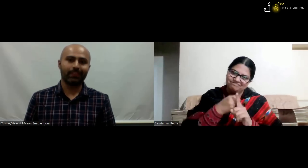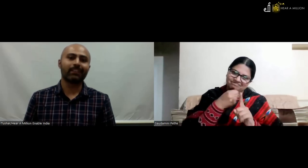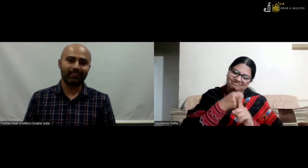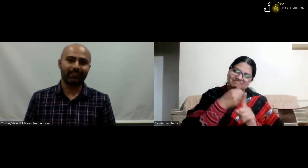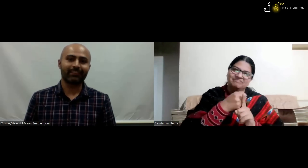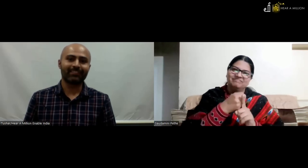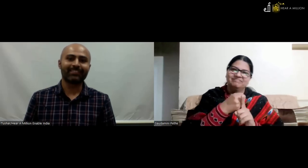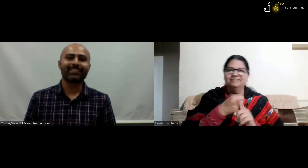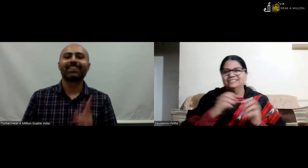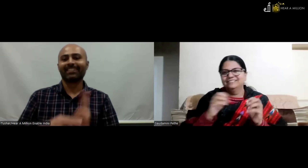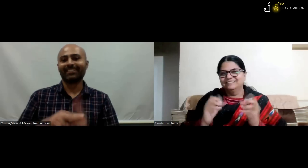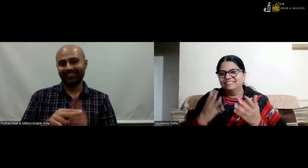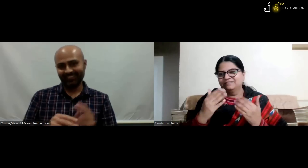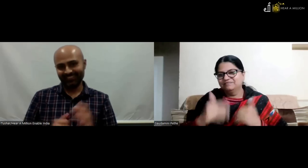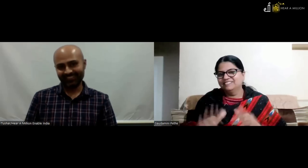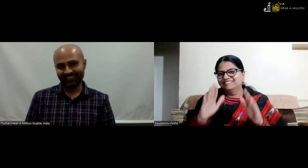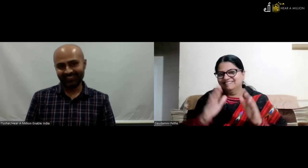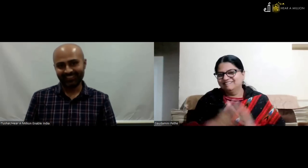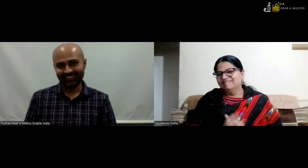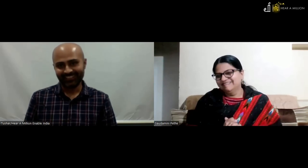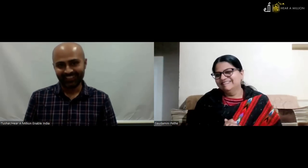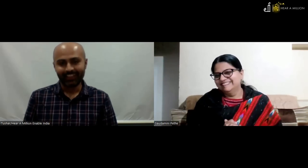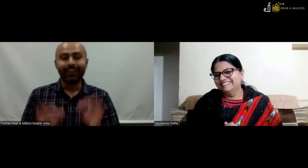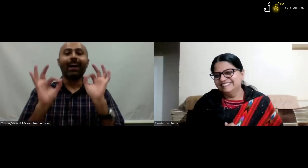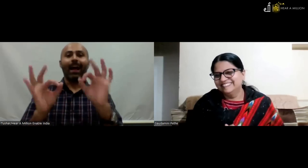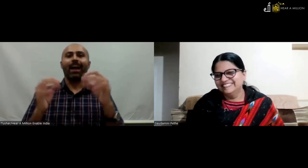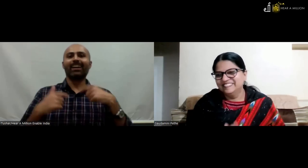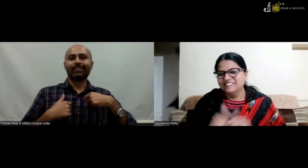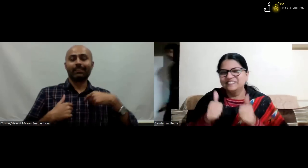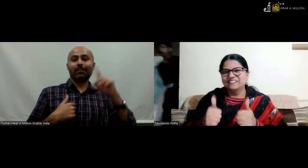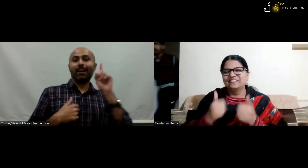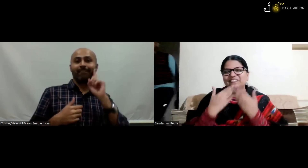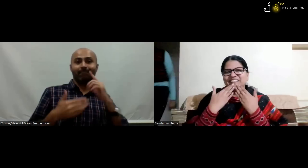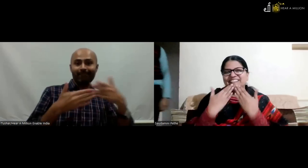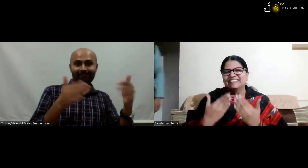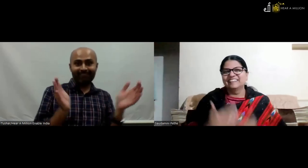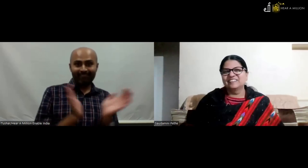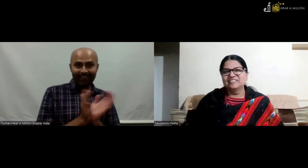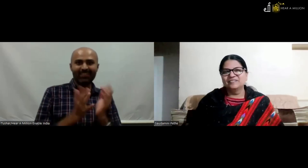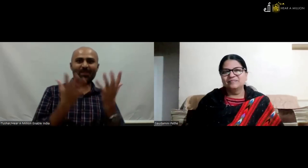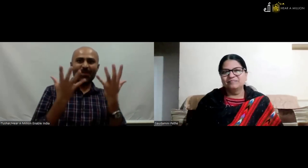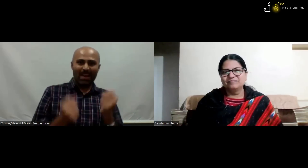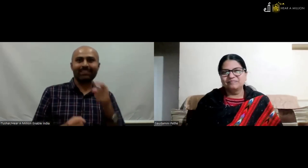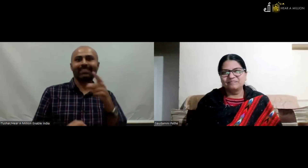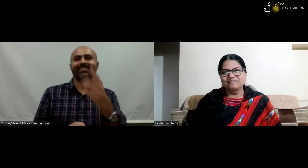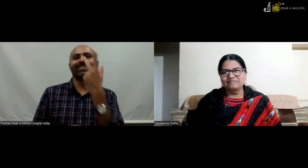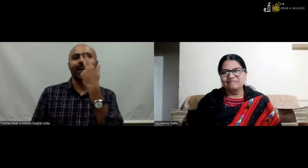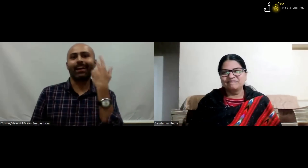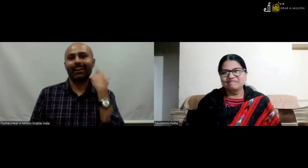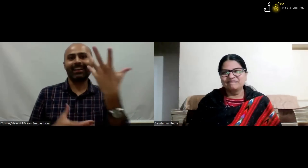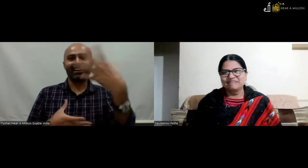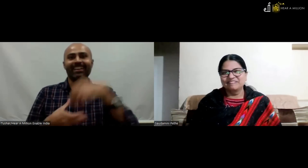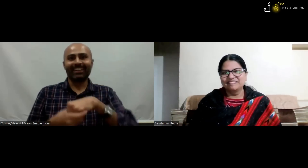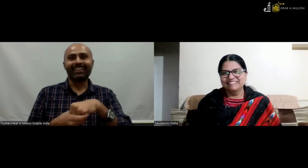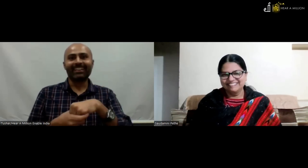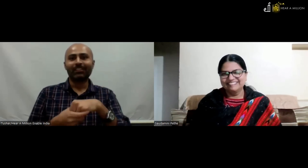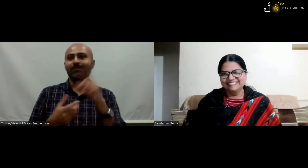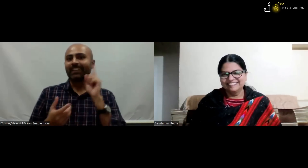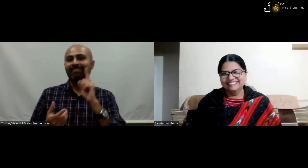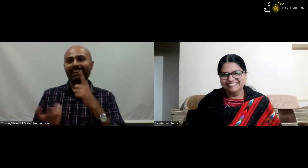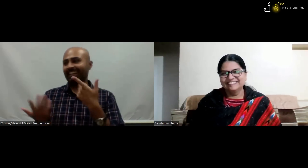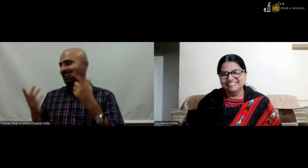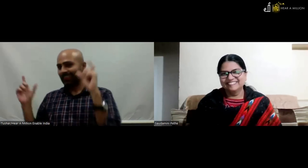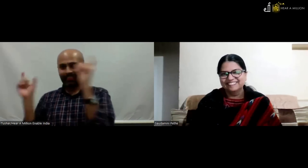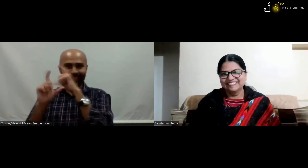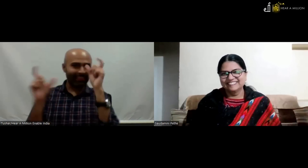areas. So now I will fight as an advocate. And thank you so much. So we